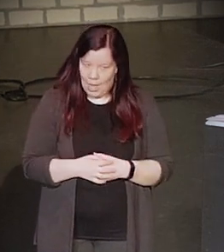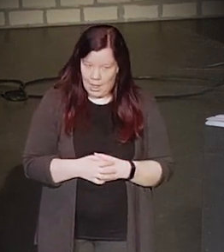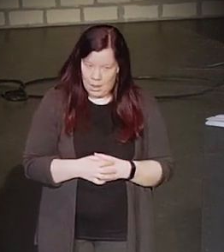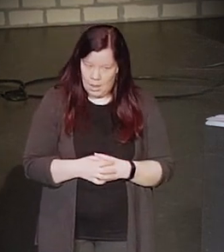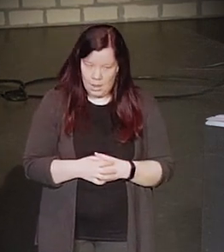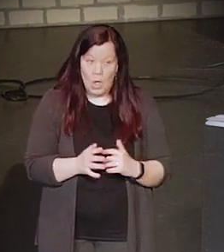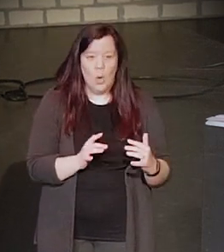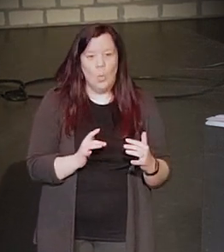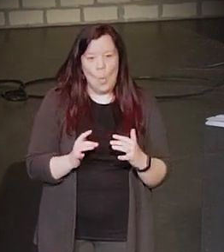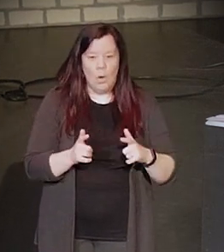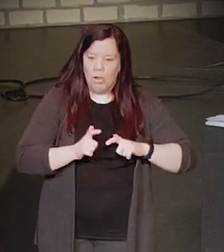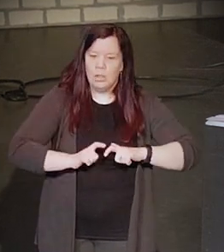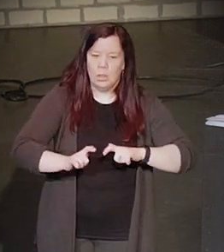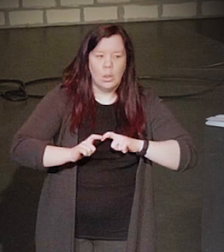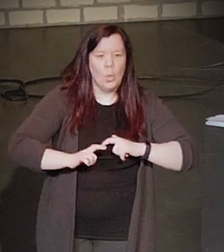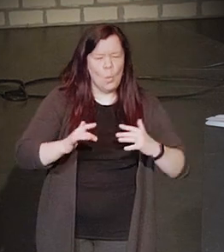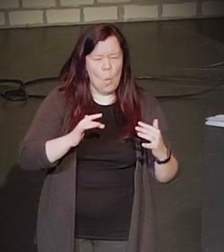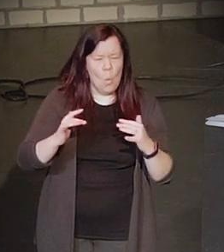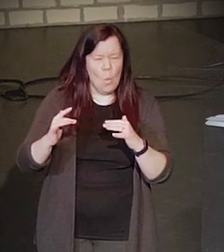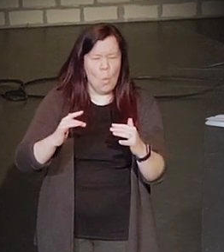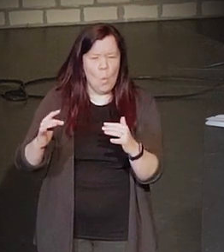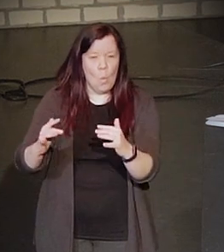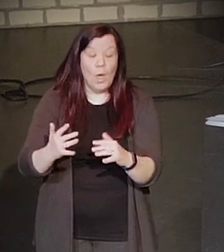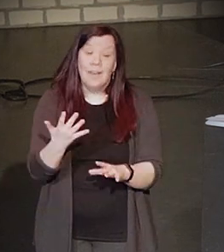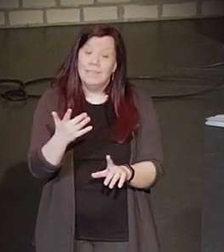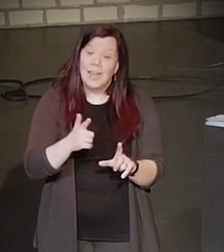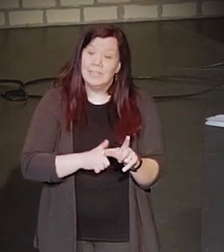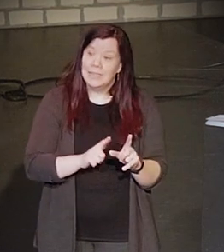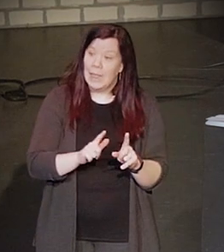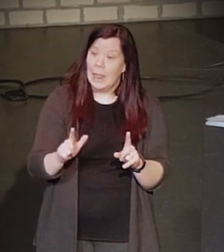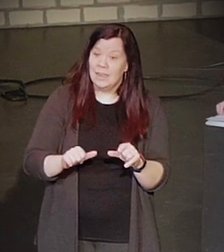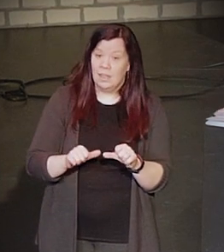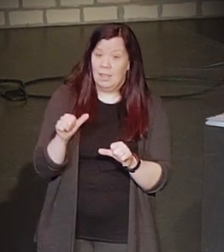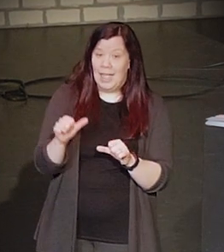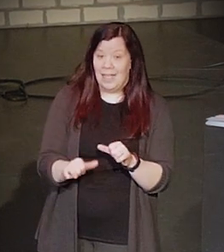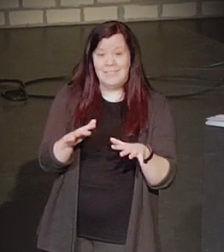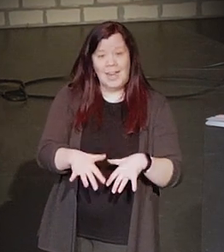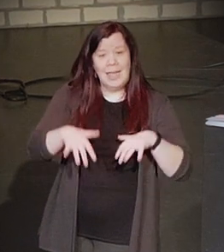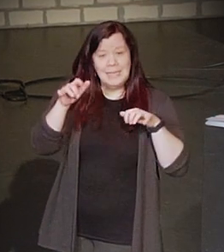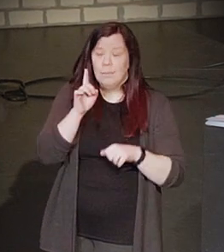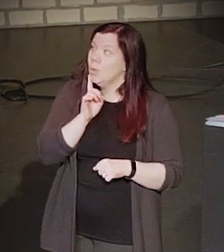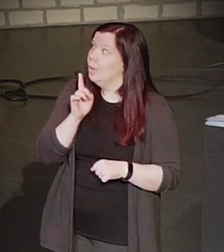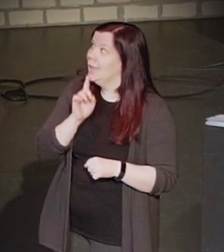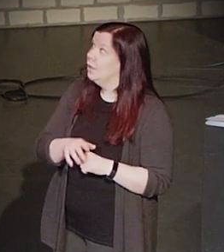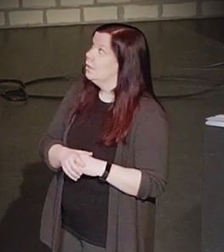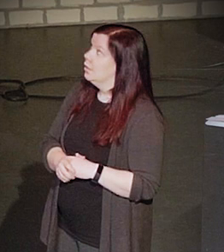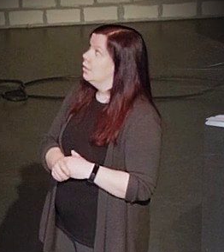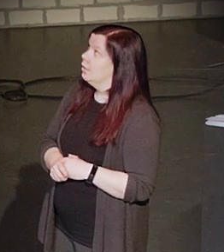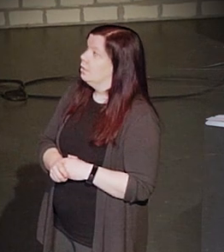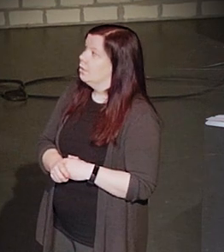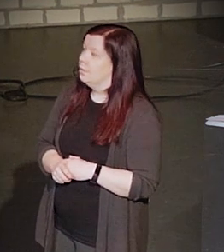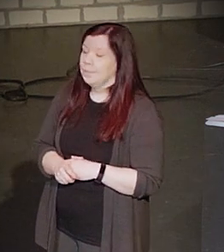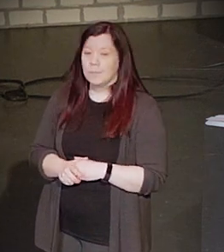wars continue, those battles continue, and just 5 years after the Assemblywomen,